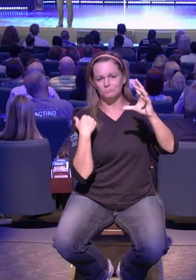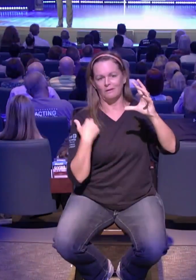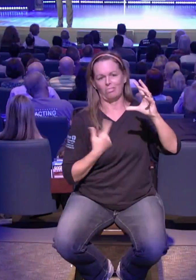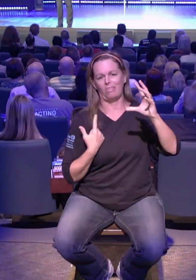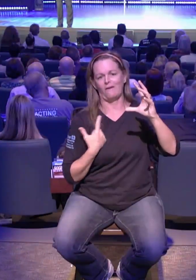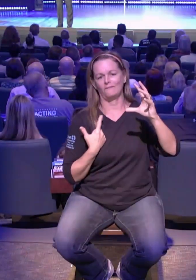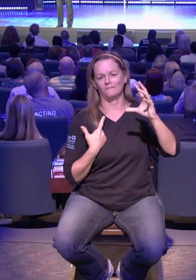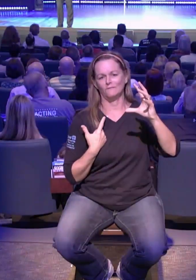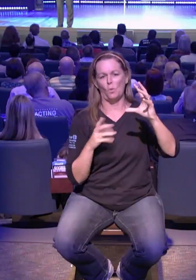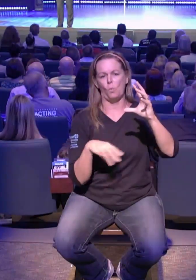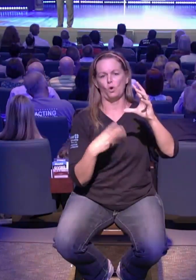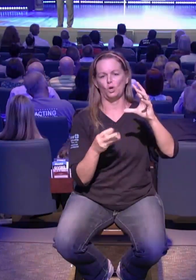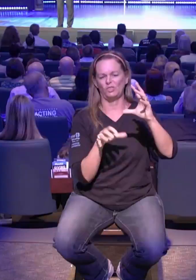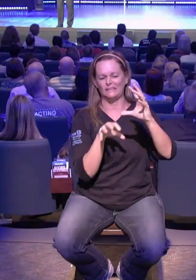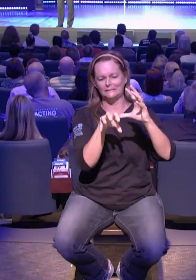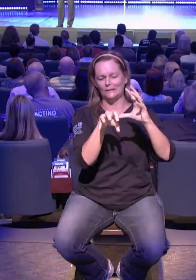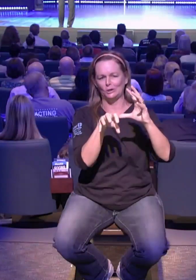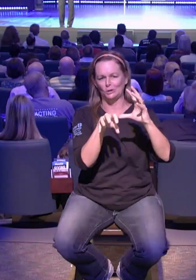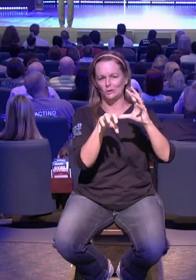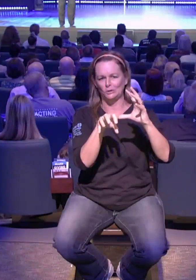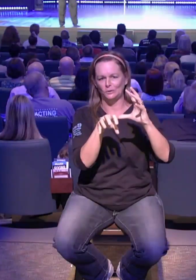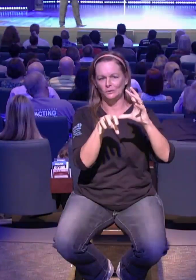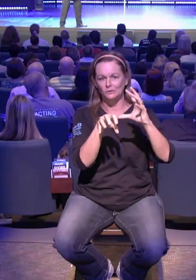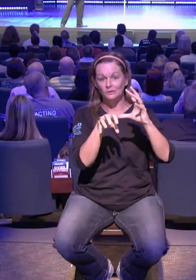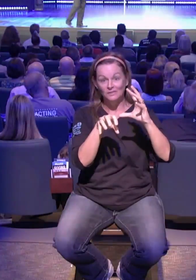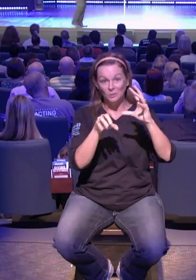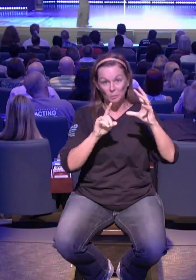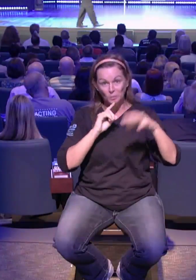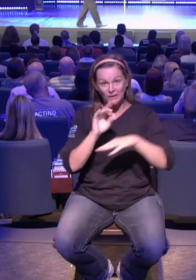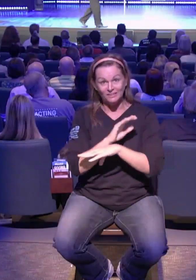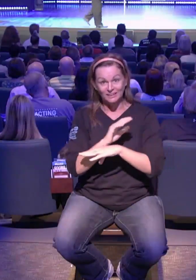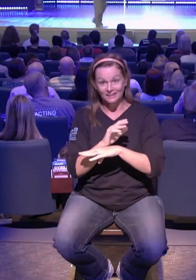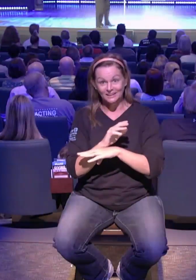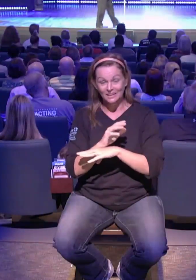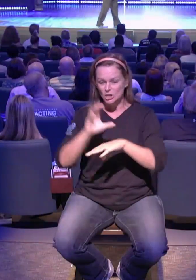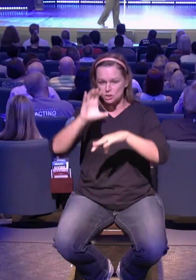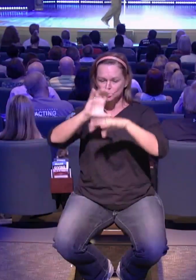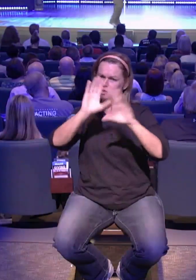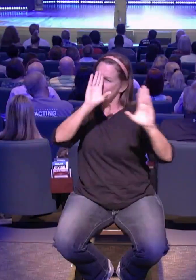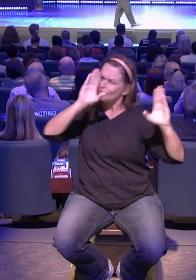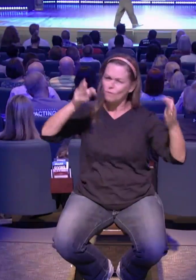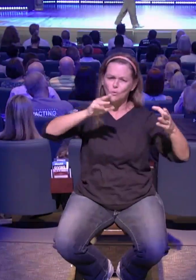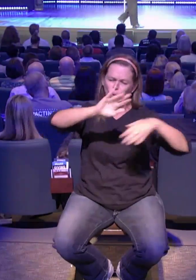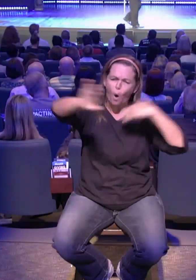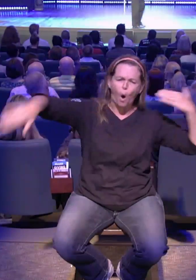is that Christ is the center and the church is the center of your relationship. Don and I,